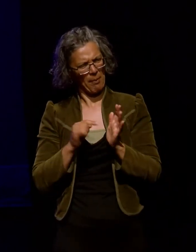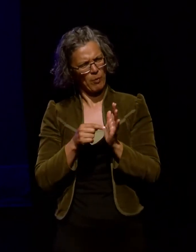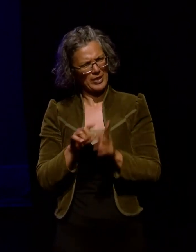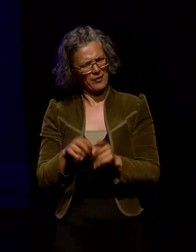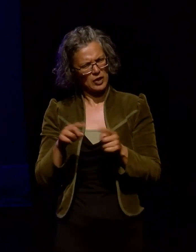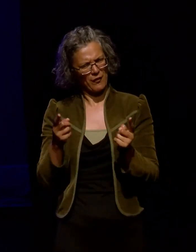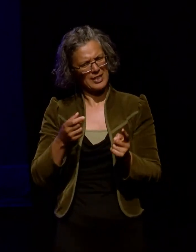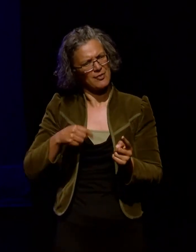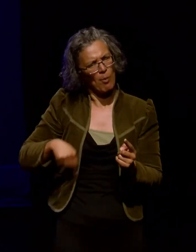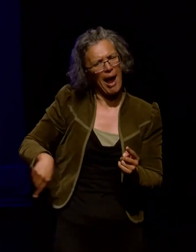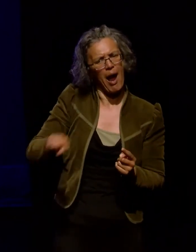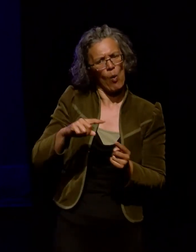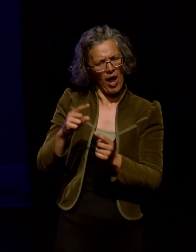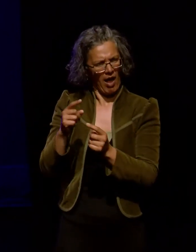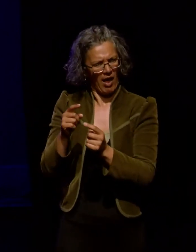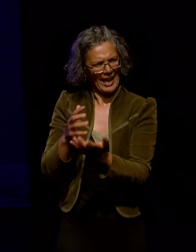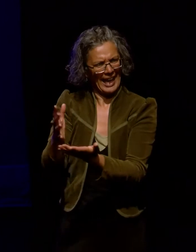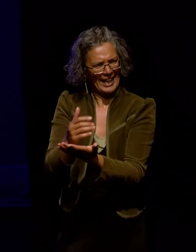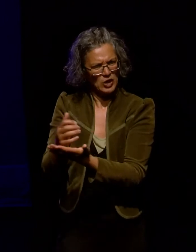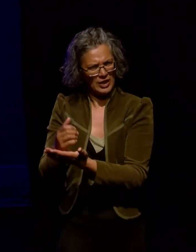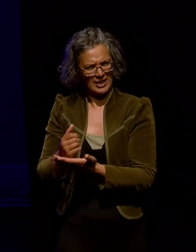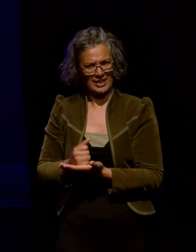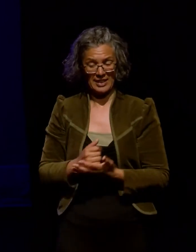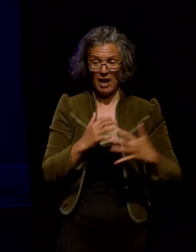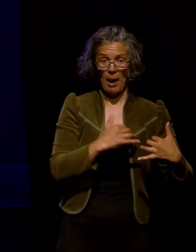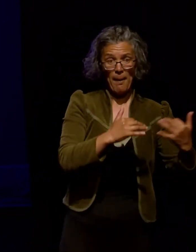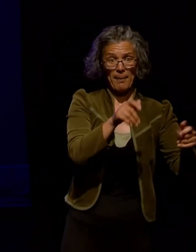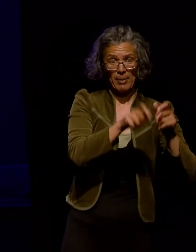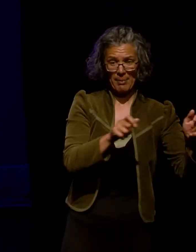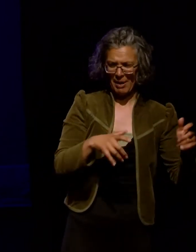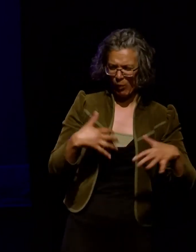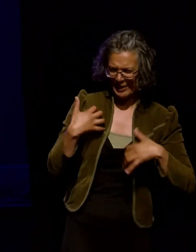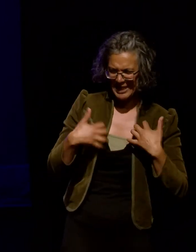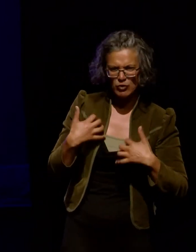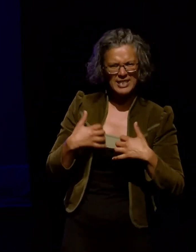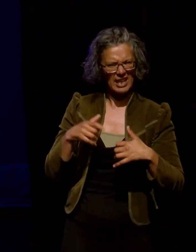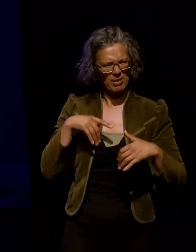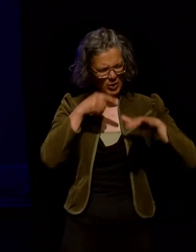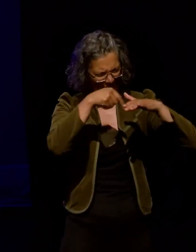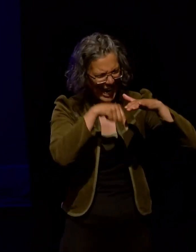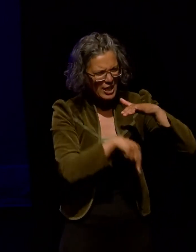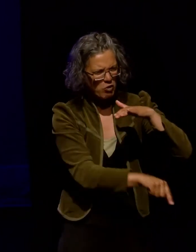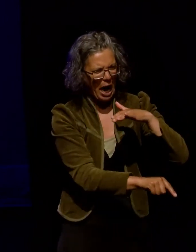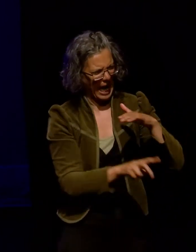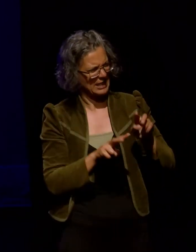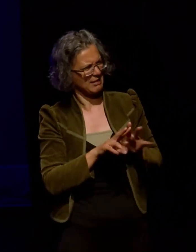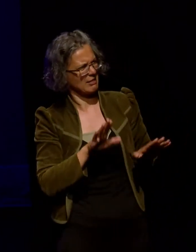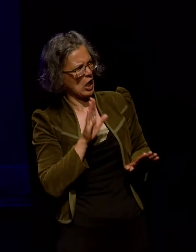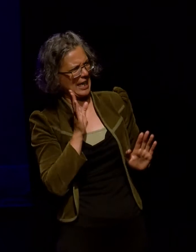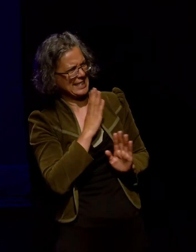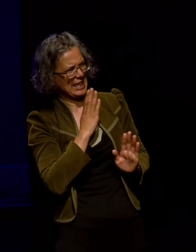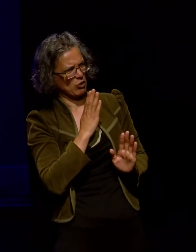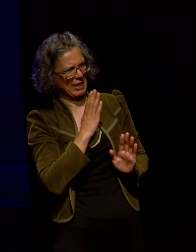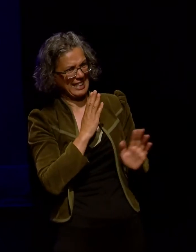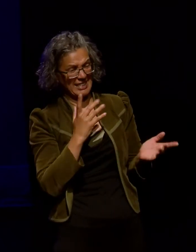The public are very interested in them, and they're interested in anything underground and secretive, as about once a month I've booked to